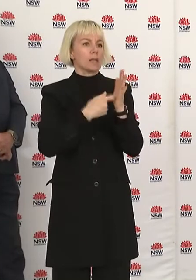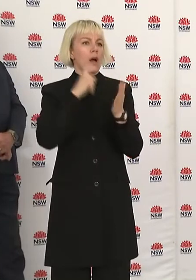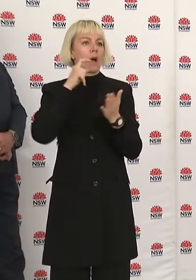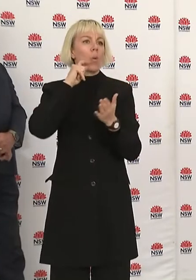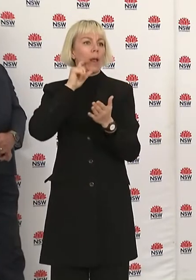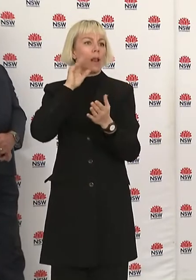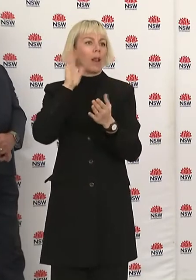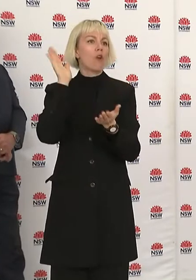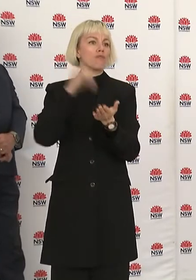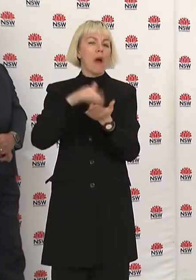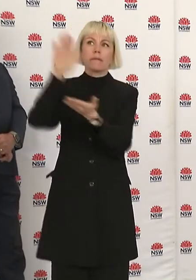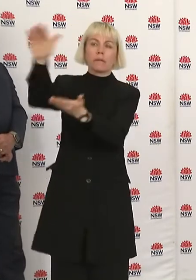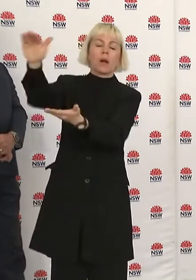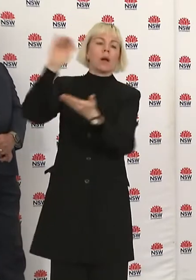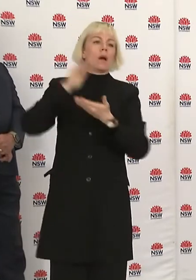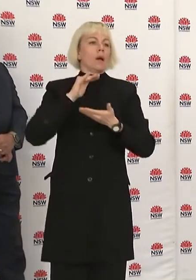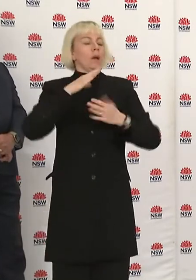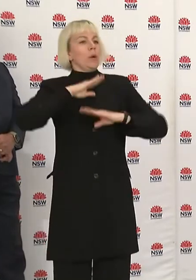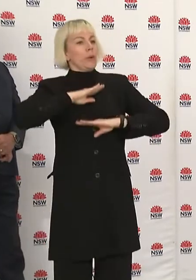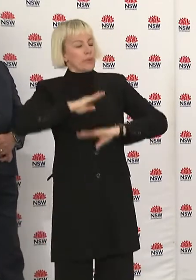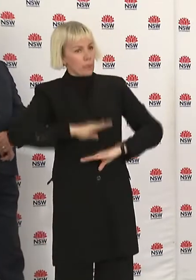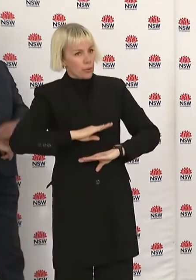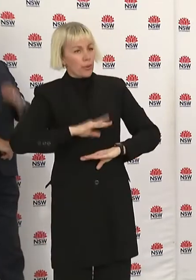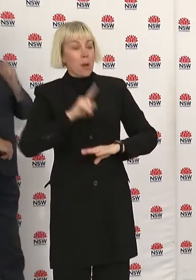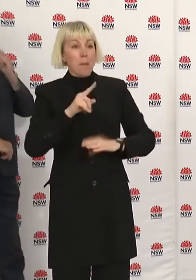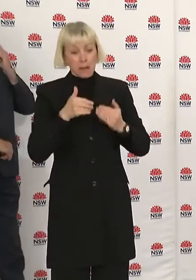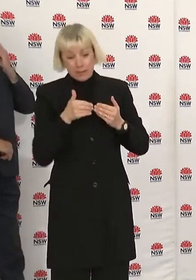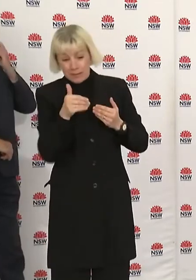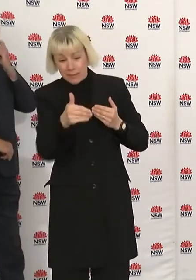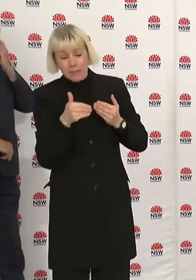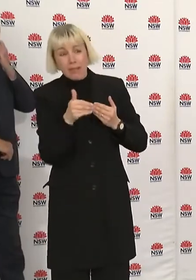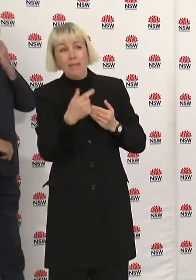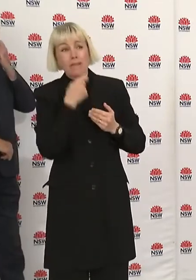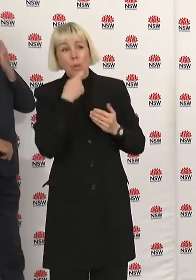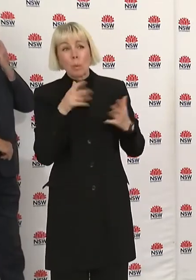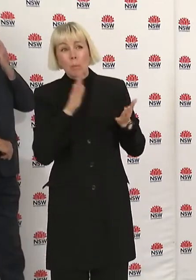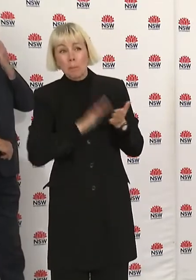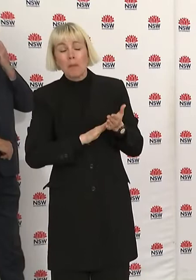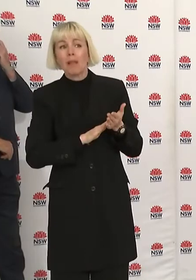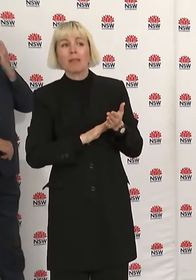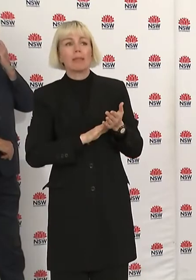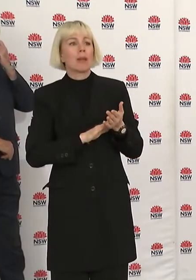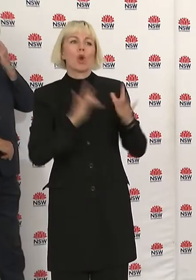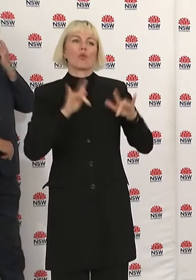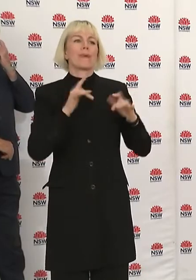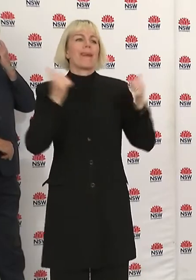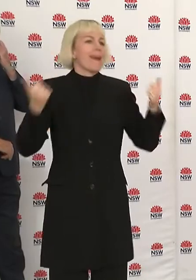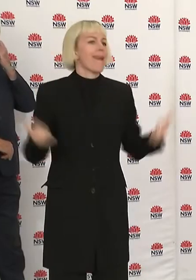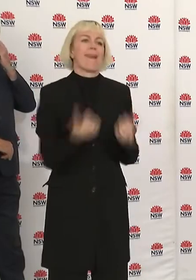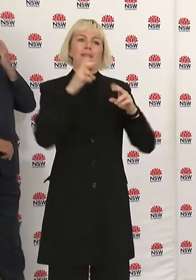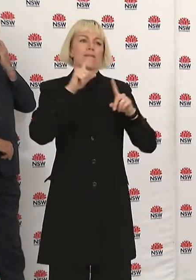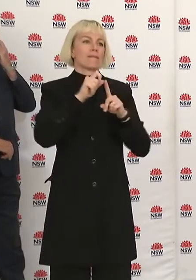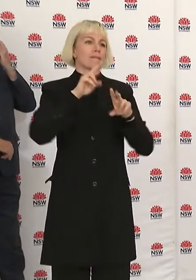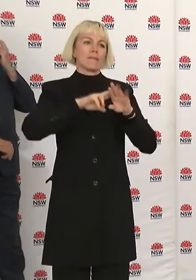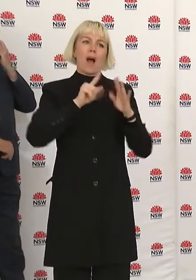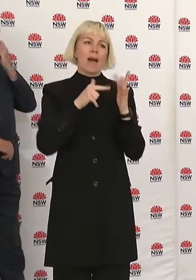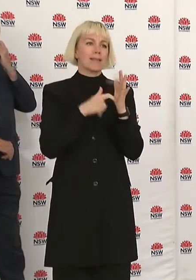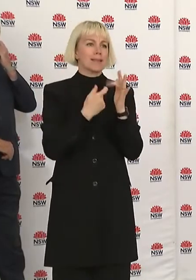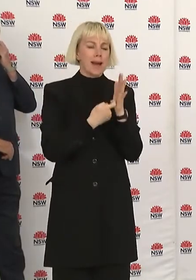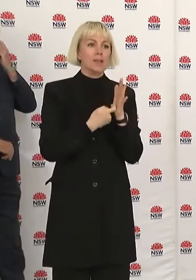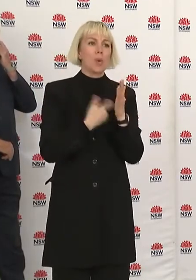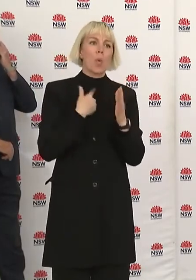6 weeks. And we need to make sure that we get as many jabs in arms as possible between now and then. So when you say